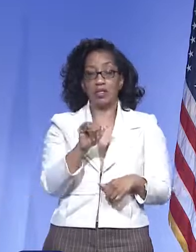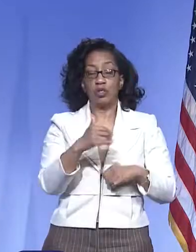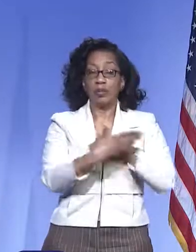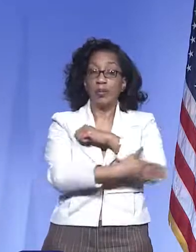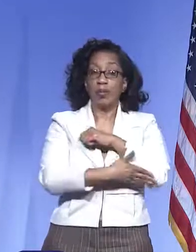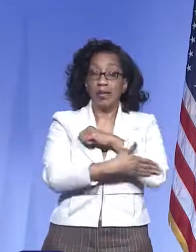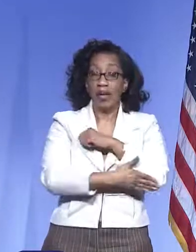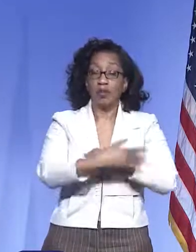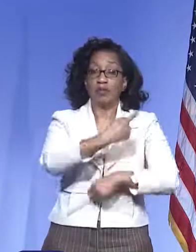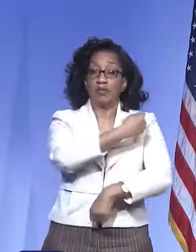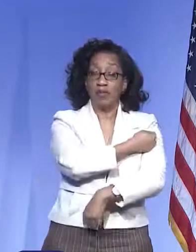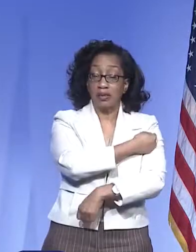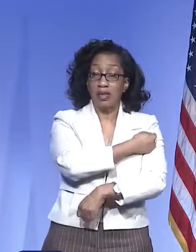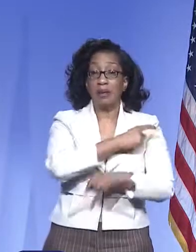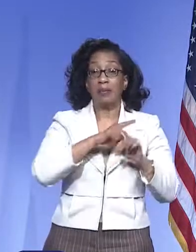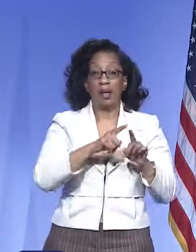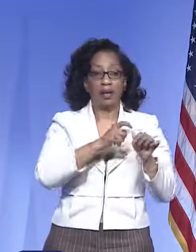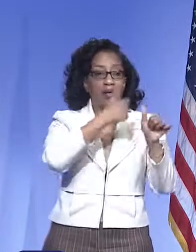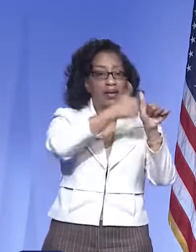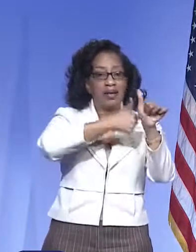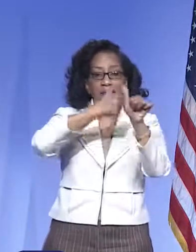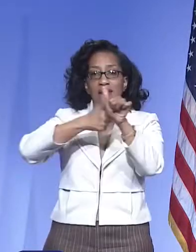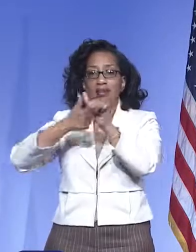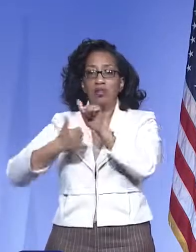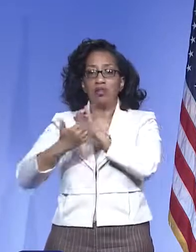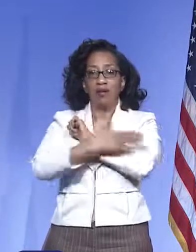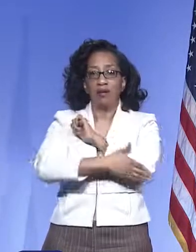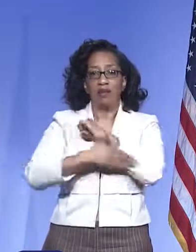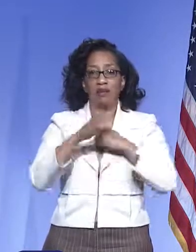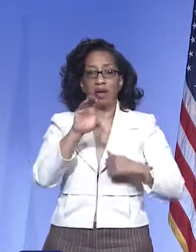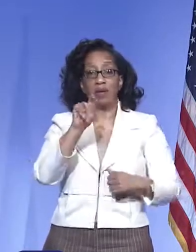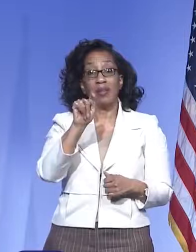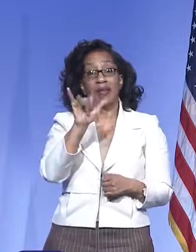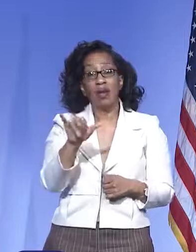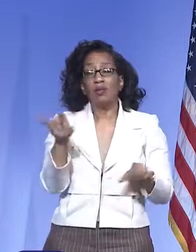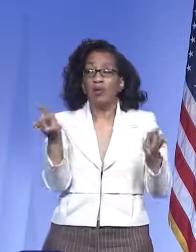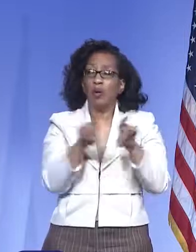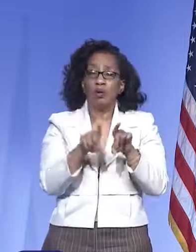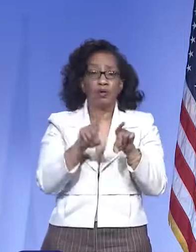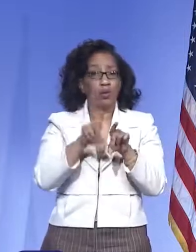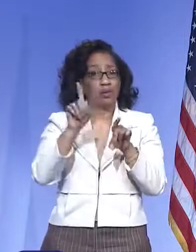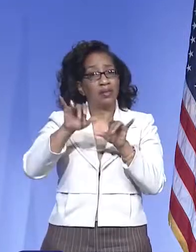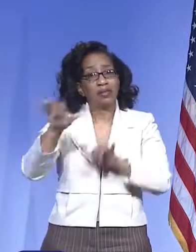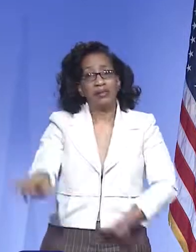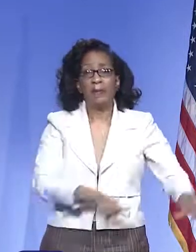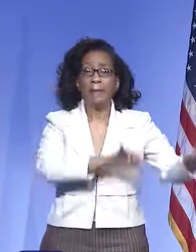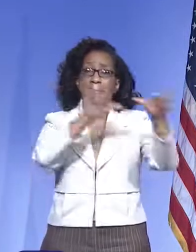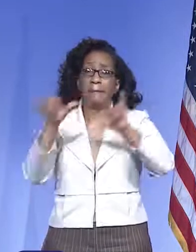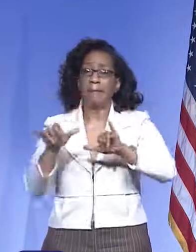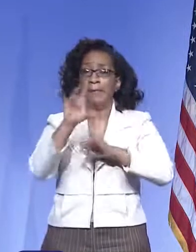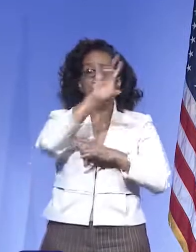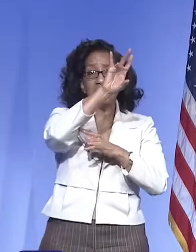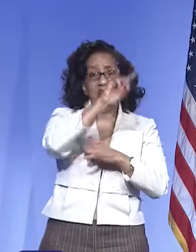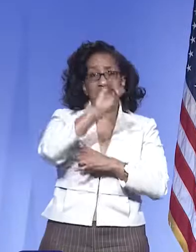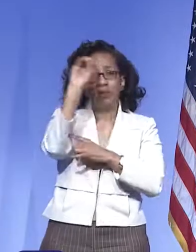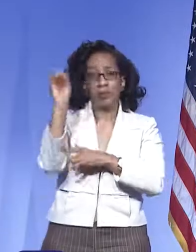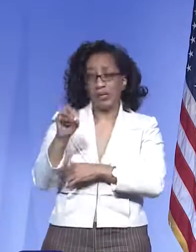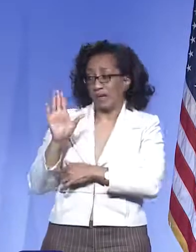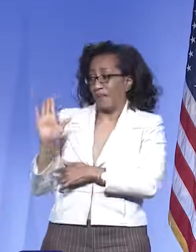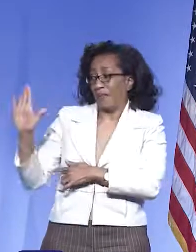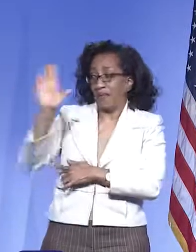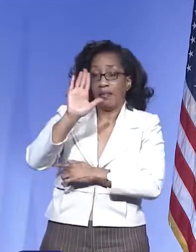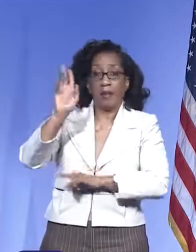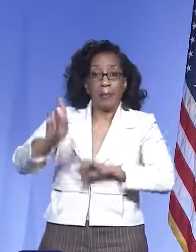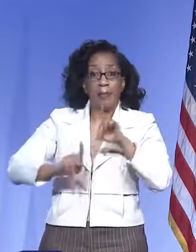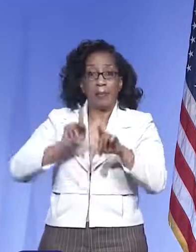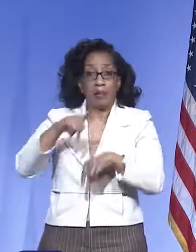But every county around us also needs to achieve 70% of their population